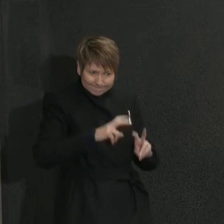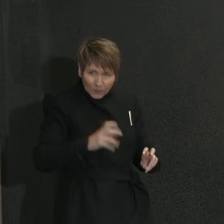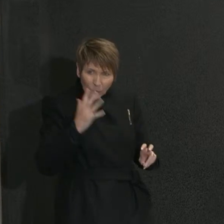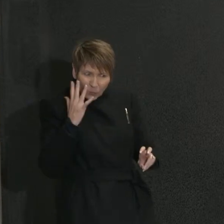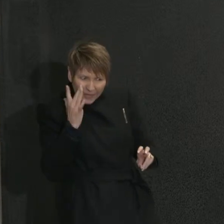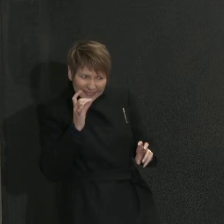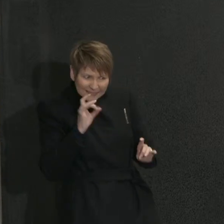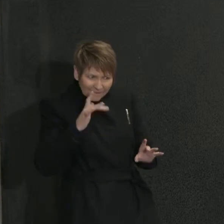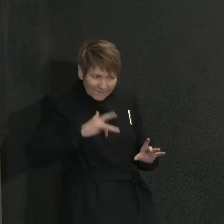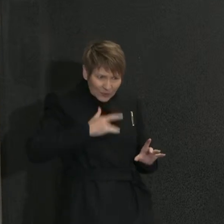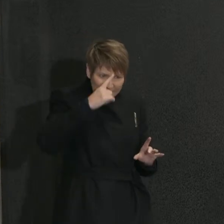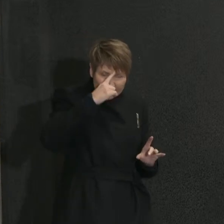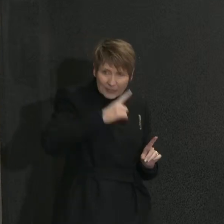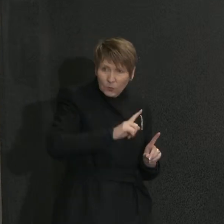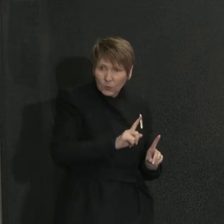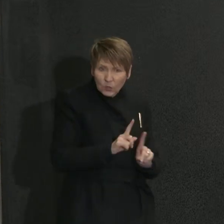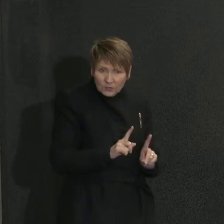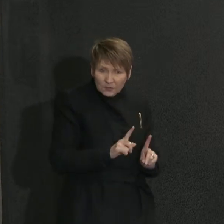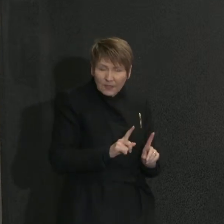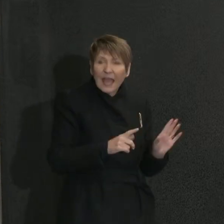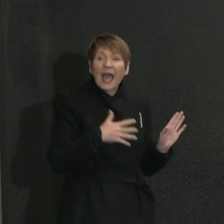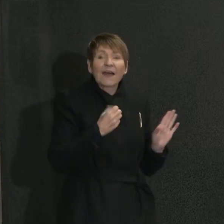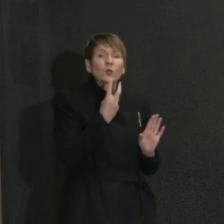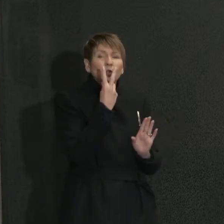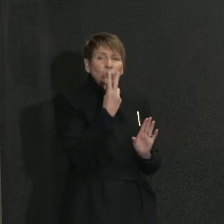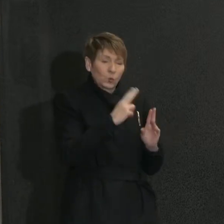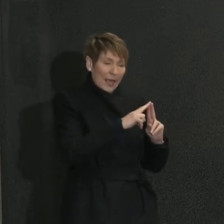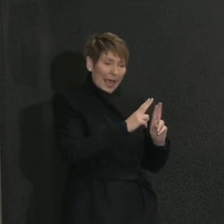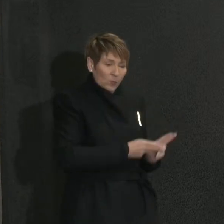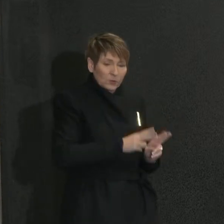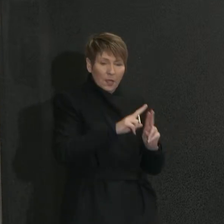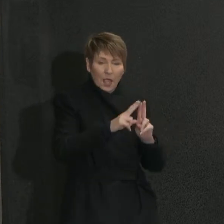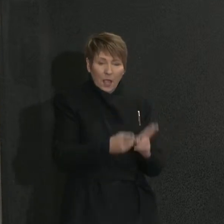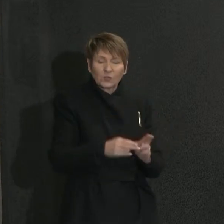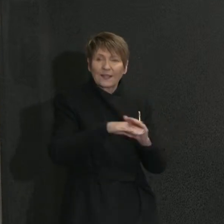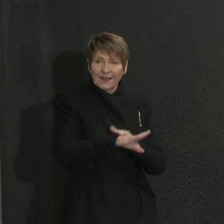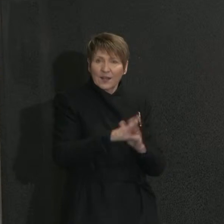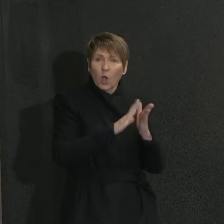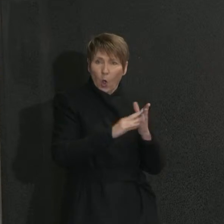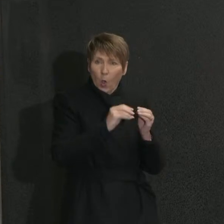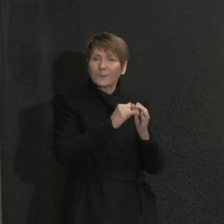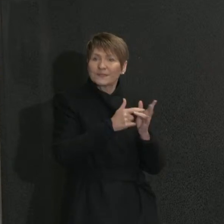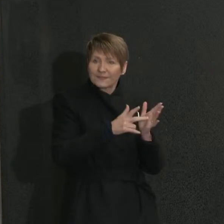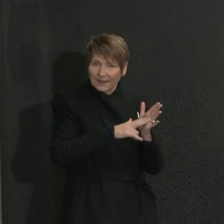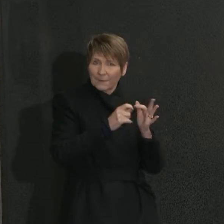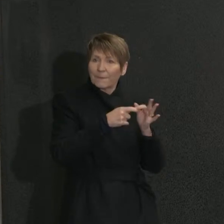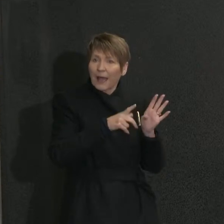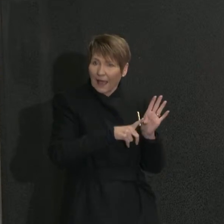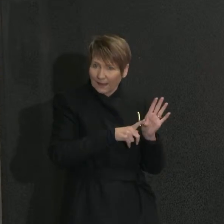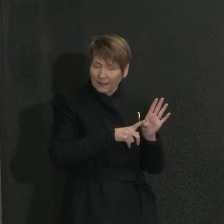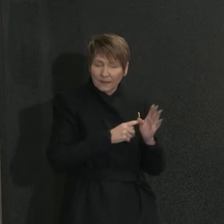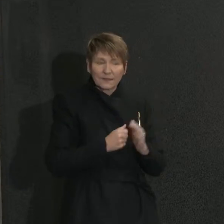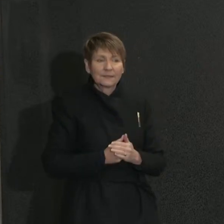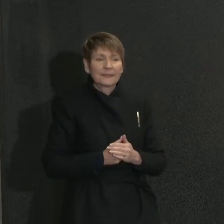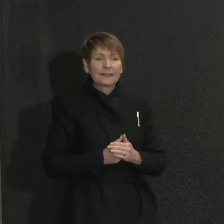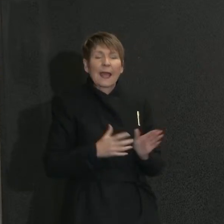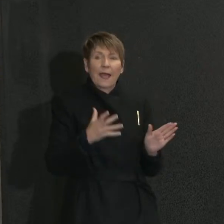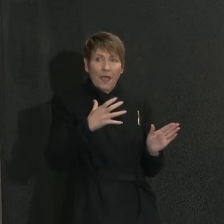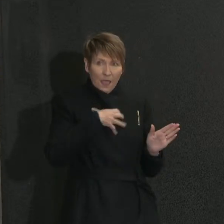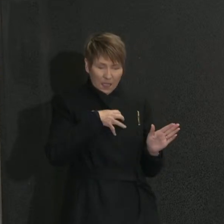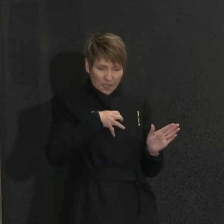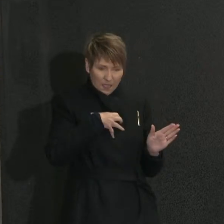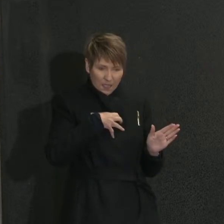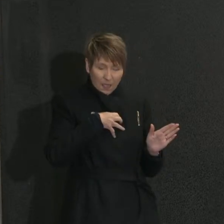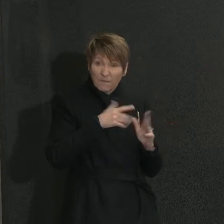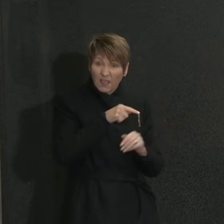how many households? So there's two households in Hobson's Bay. Including the teacher? Correct. And so the potential earliest ones were the relatives of the